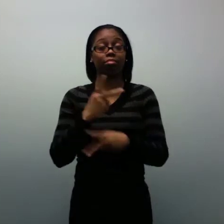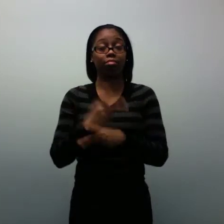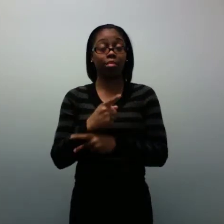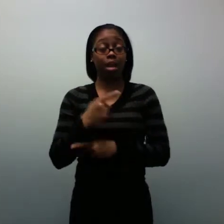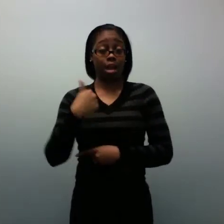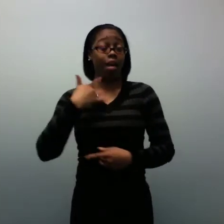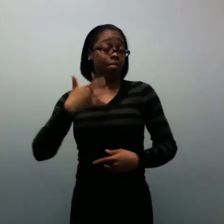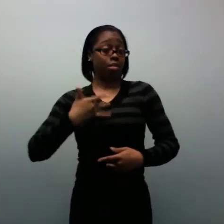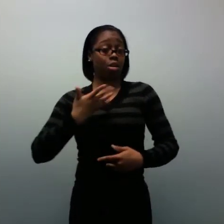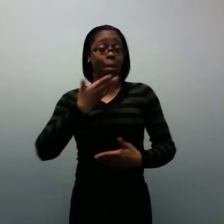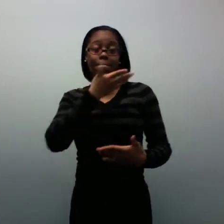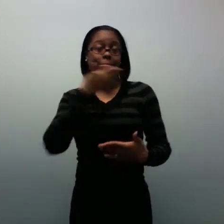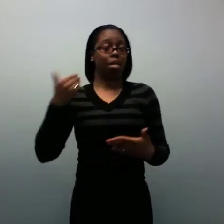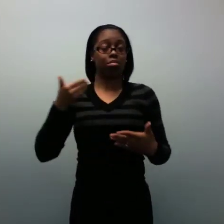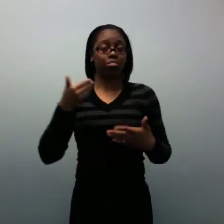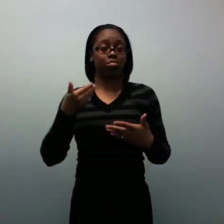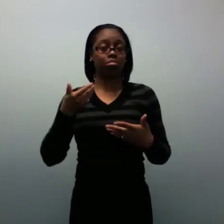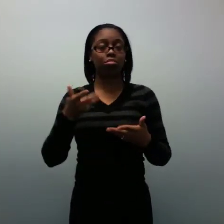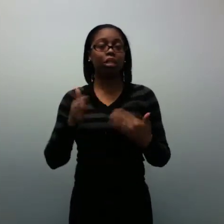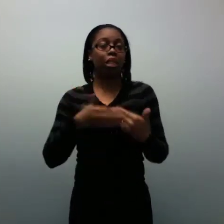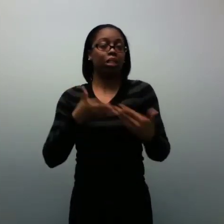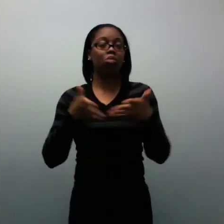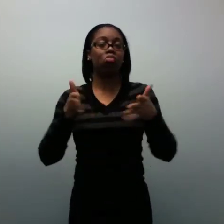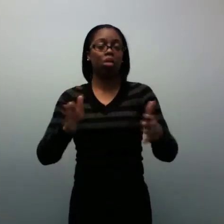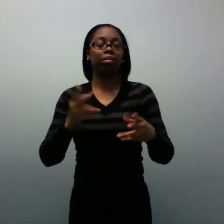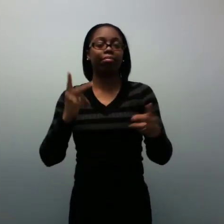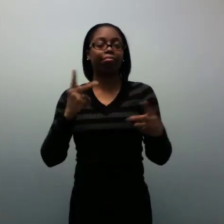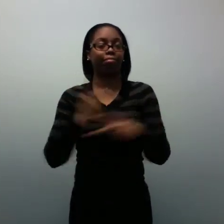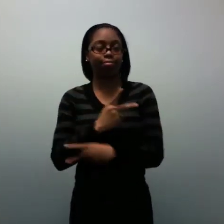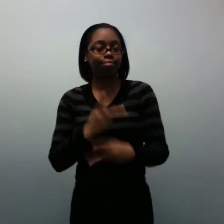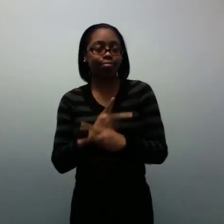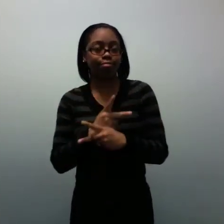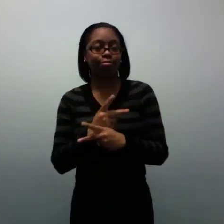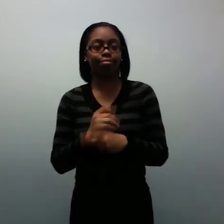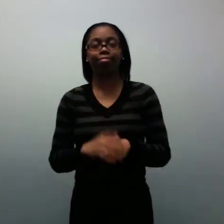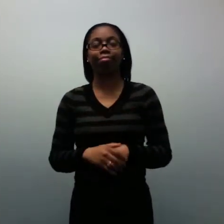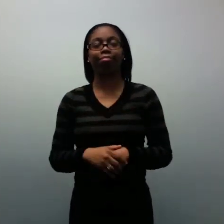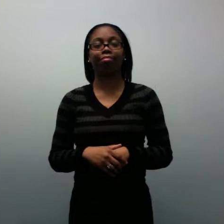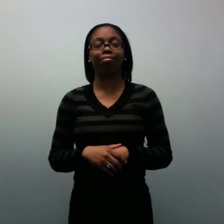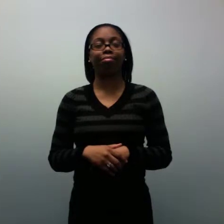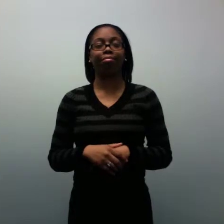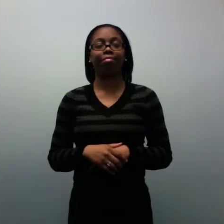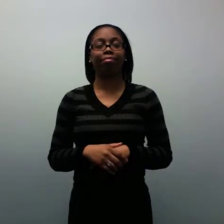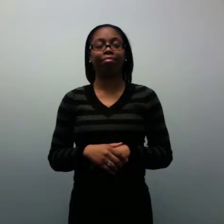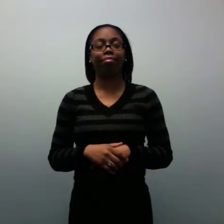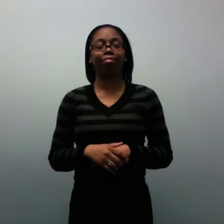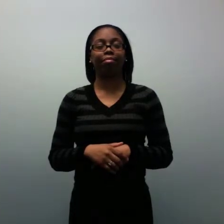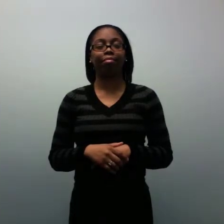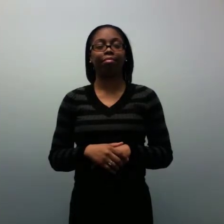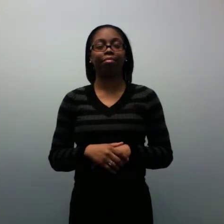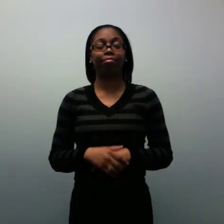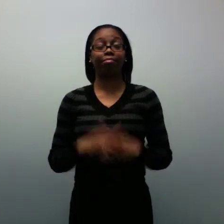multiplication. Okay? Basically, what we're going to do is we are going to first make a